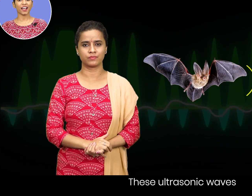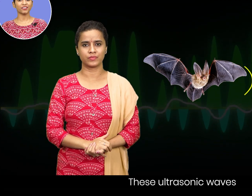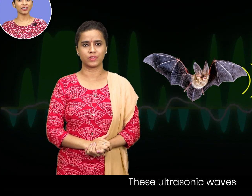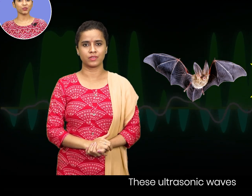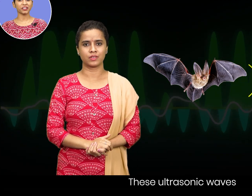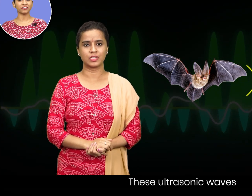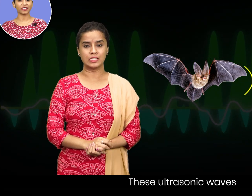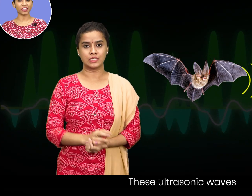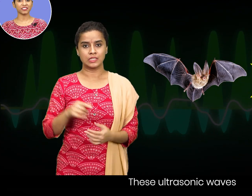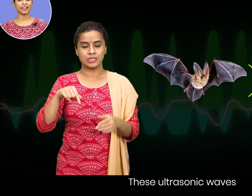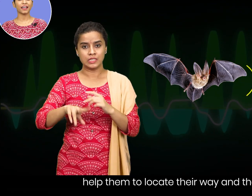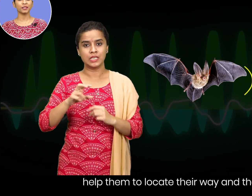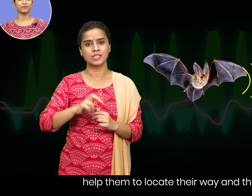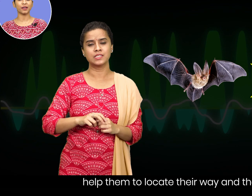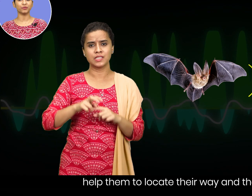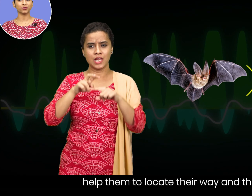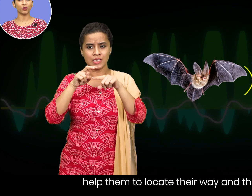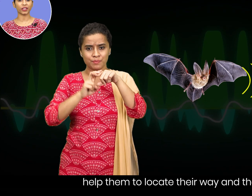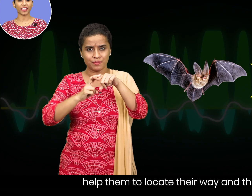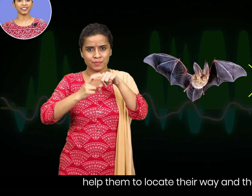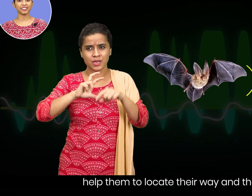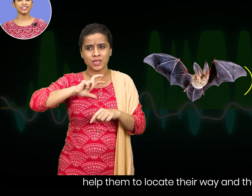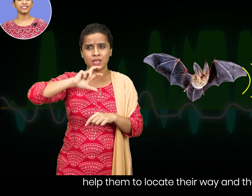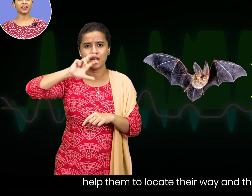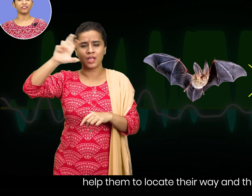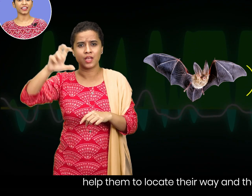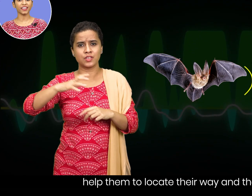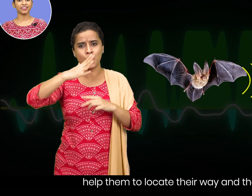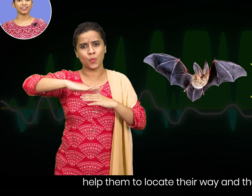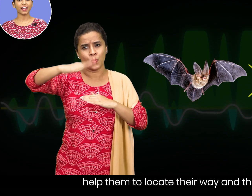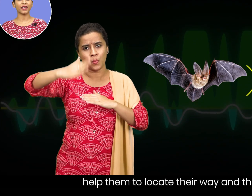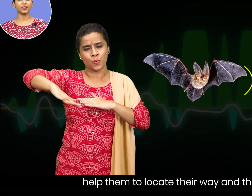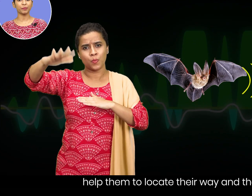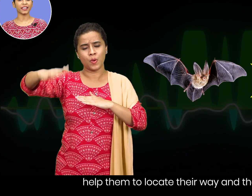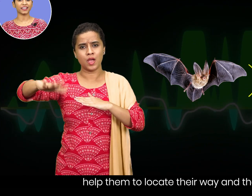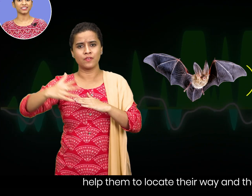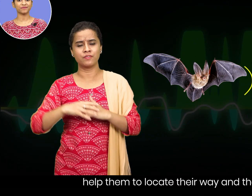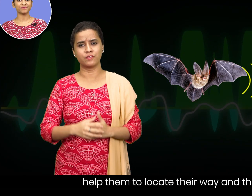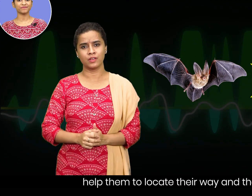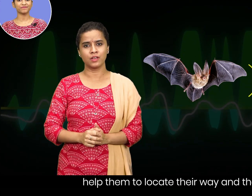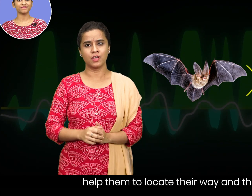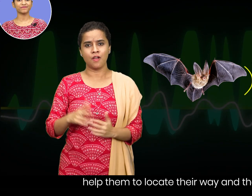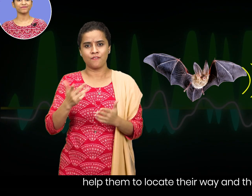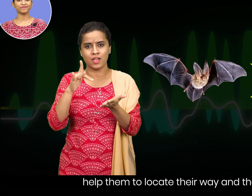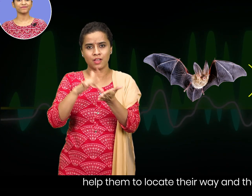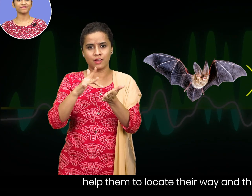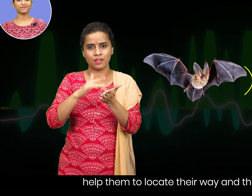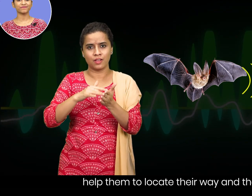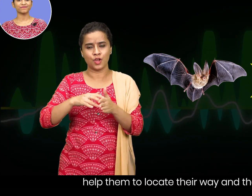These ultrasonic waves help them to locate their way and the prey.